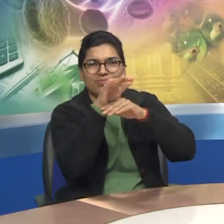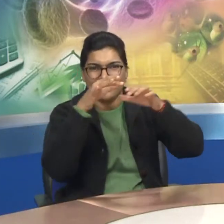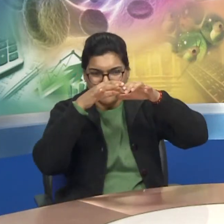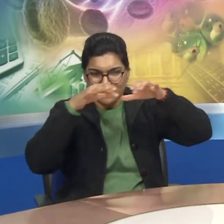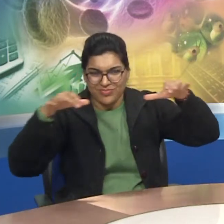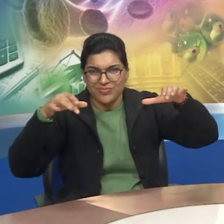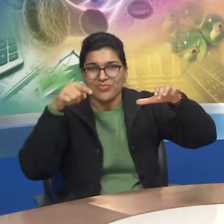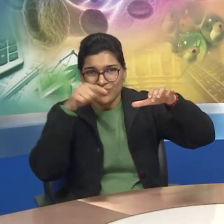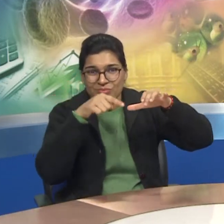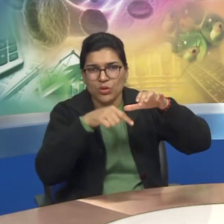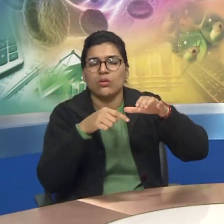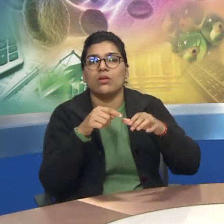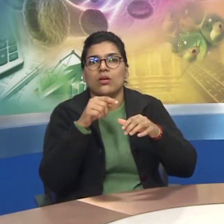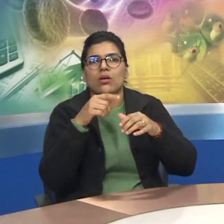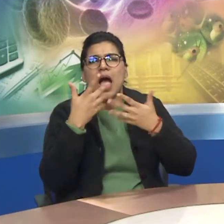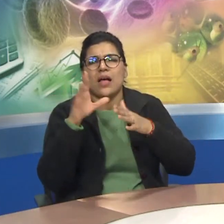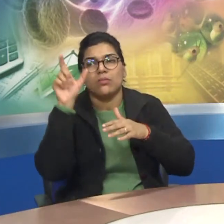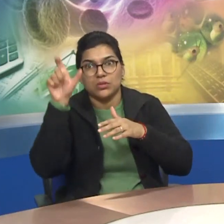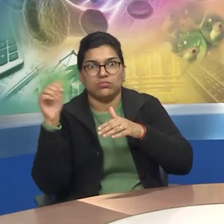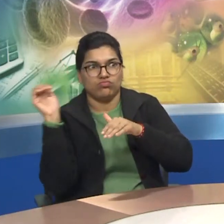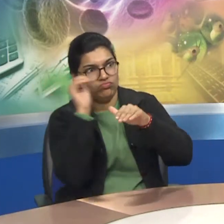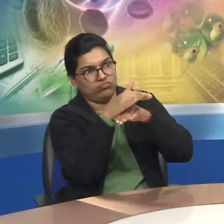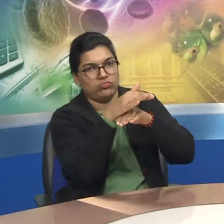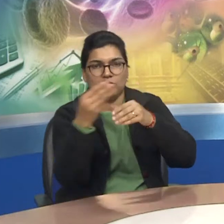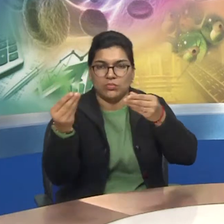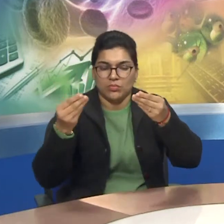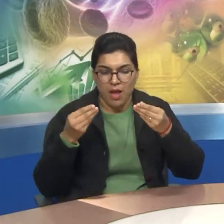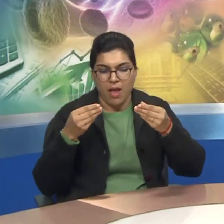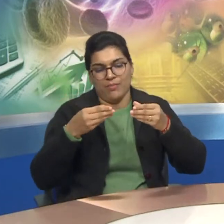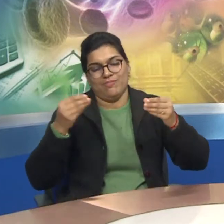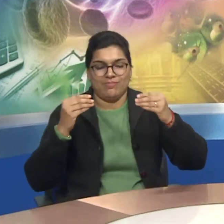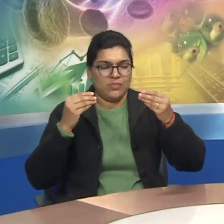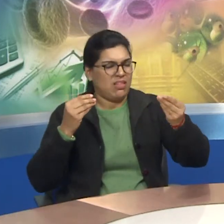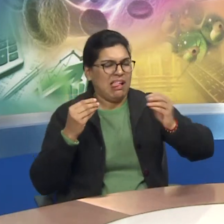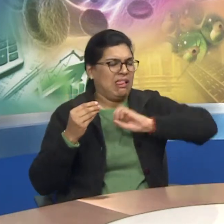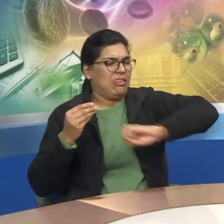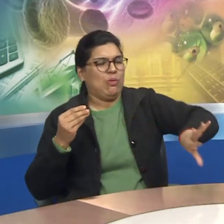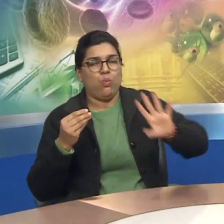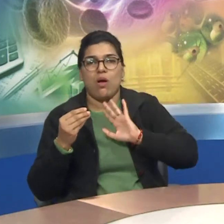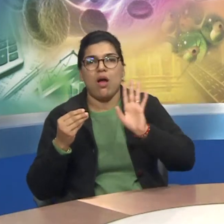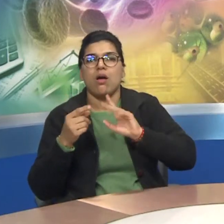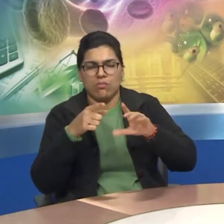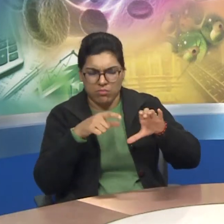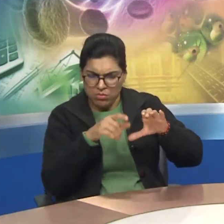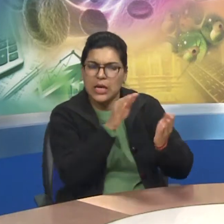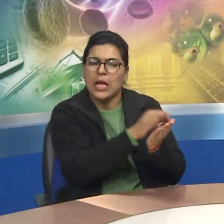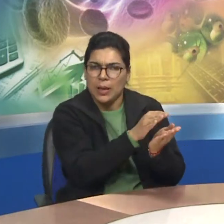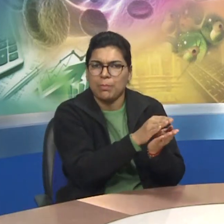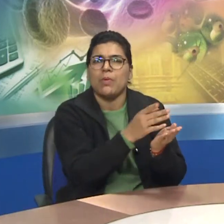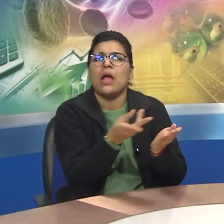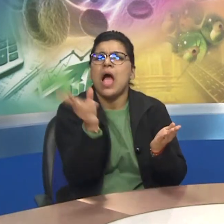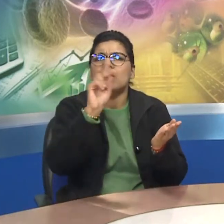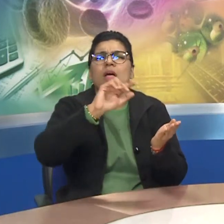Reuse envelopes, jars, paper bags, scrap papers, etc.